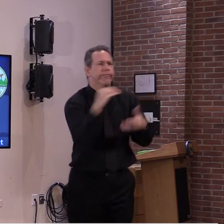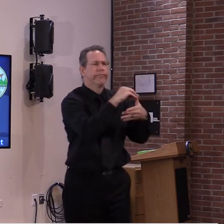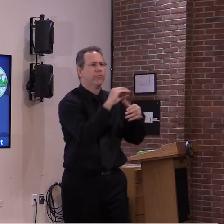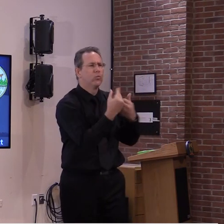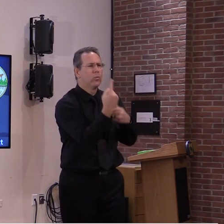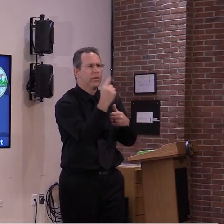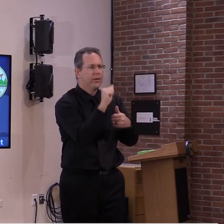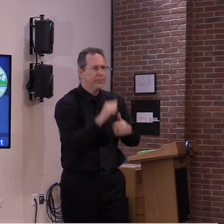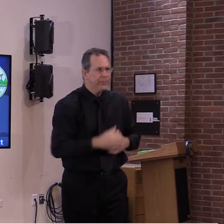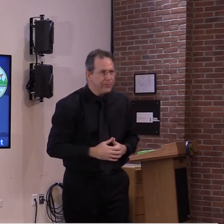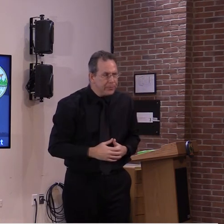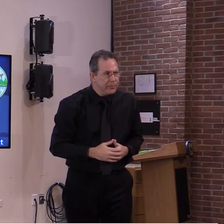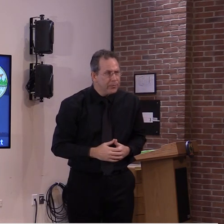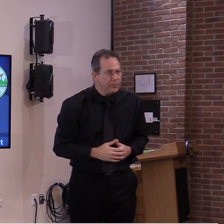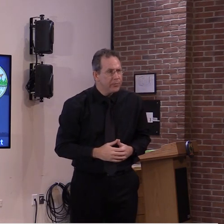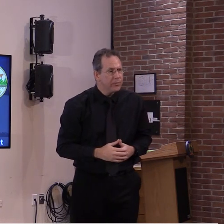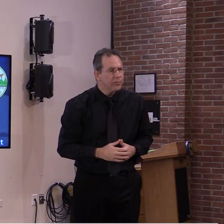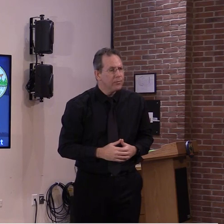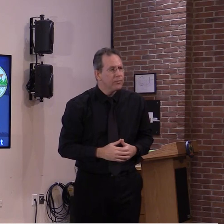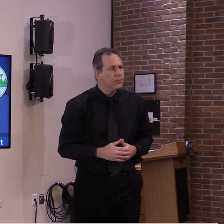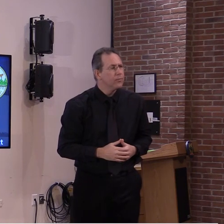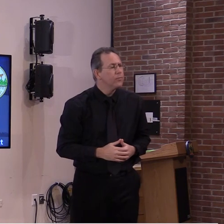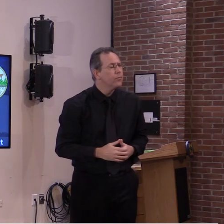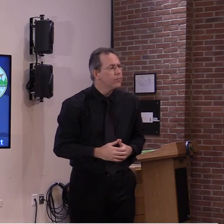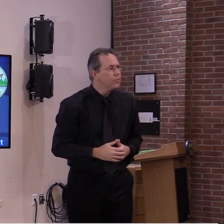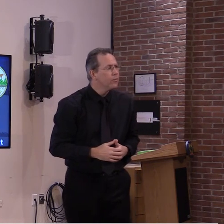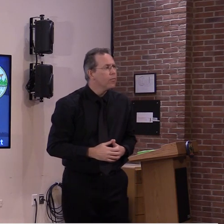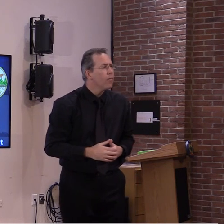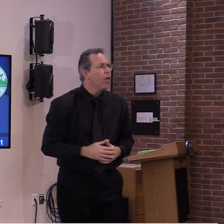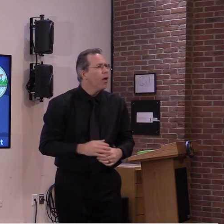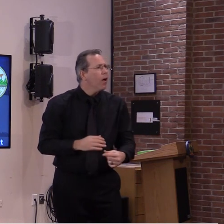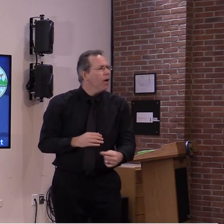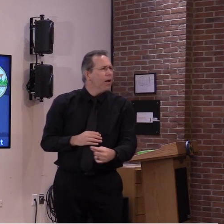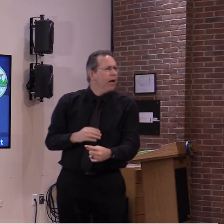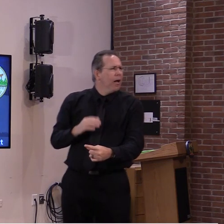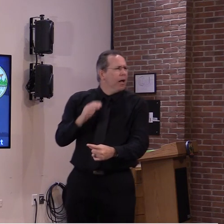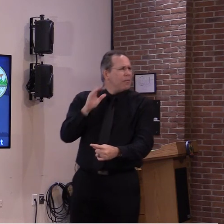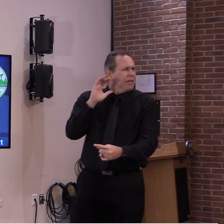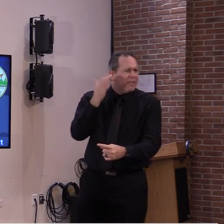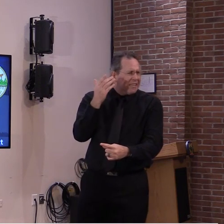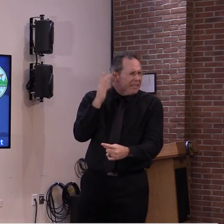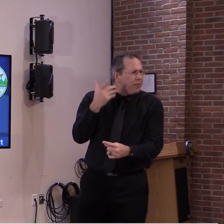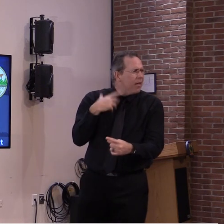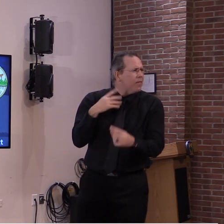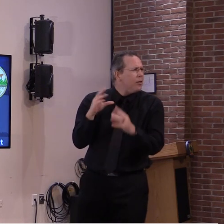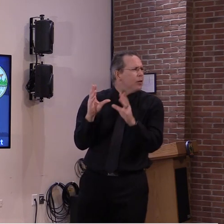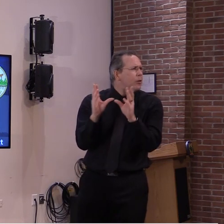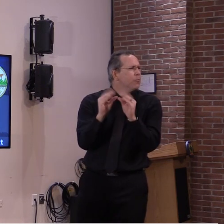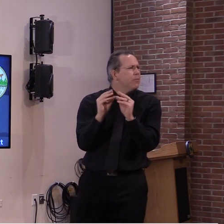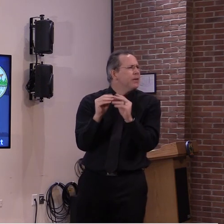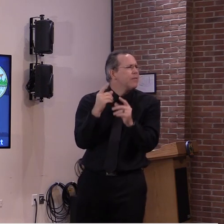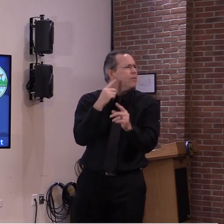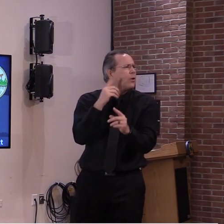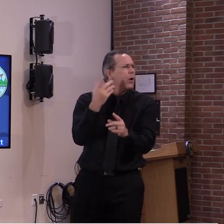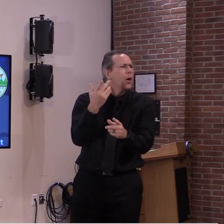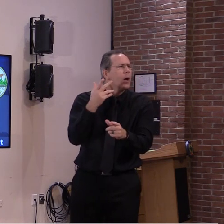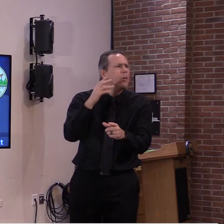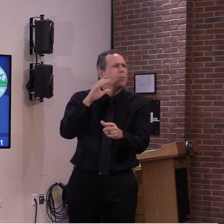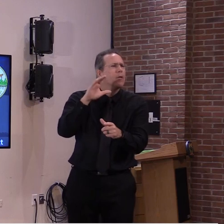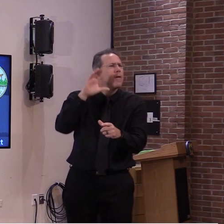Apparently, there was a meeting that was called last week for fire chiefs and police chiefs, but they all